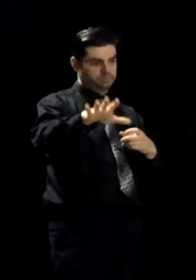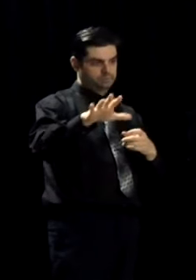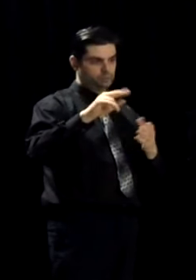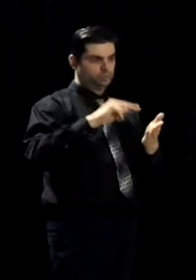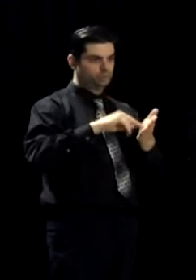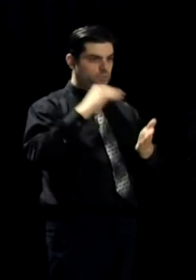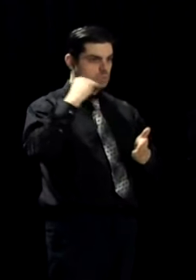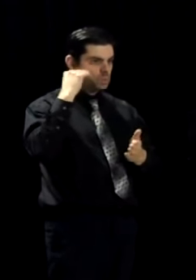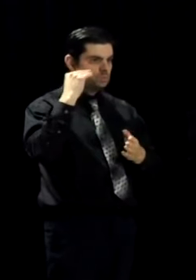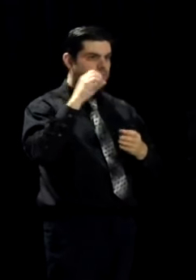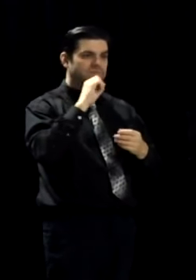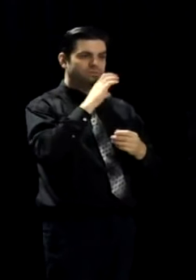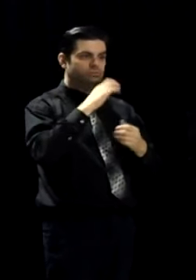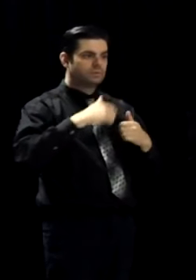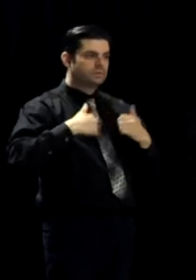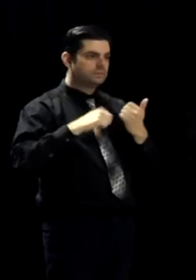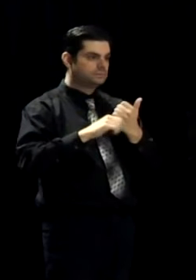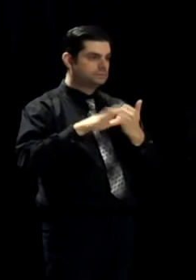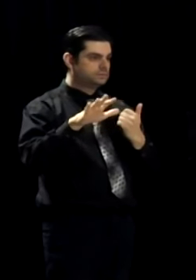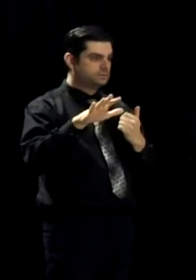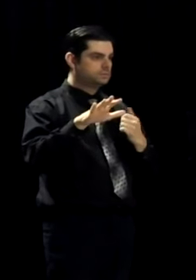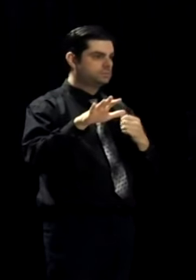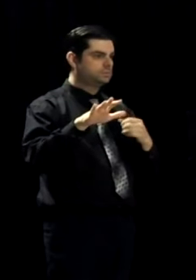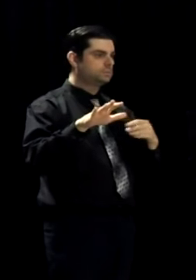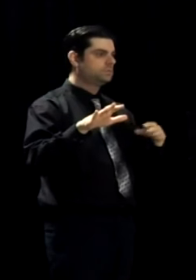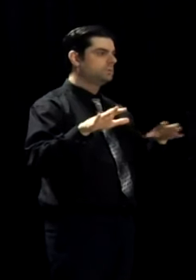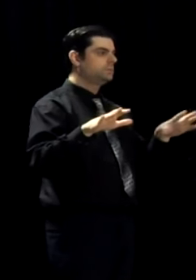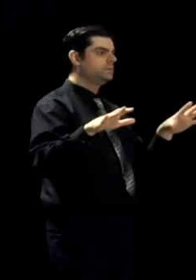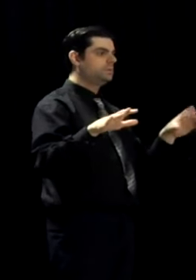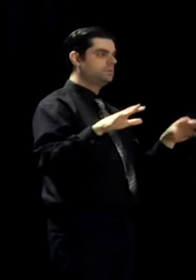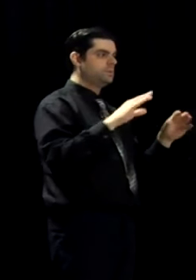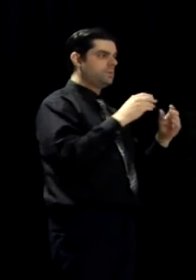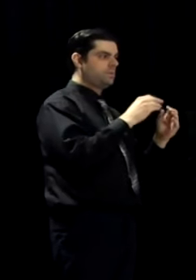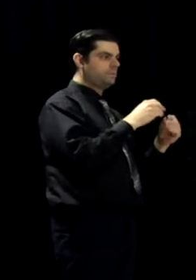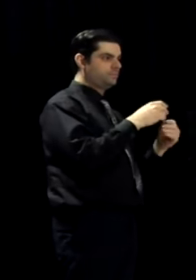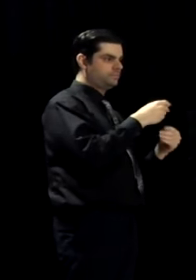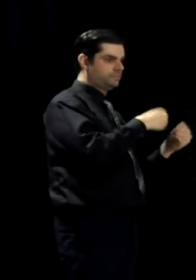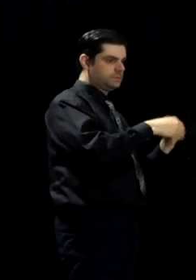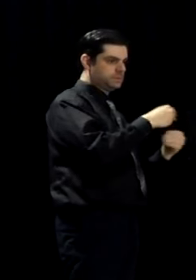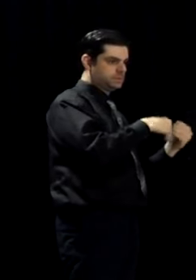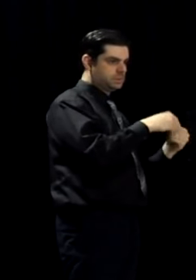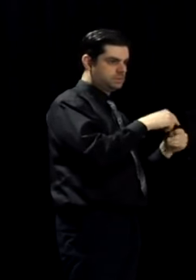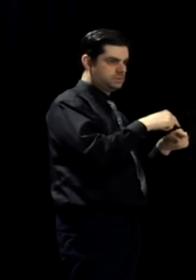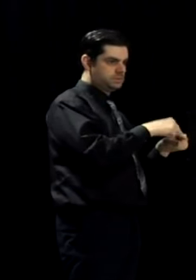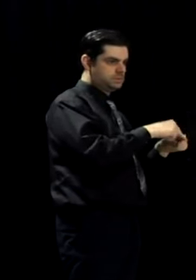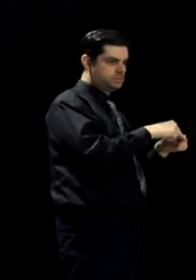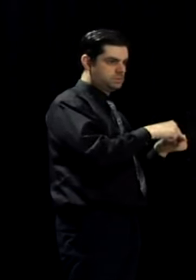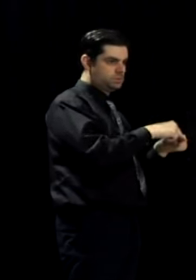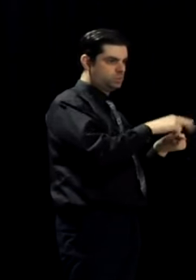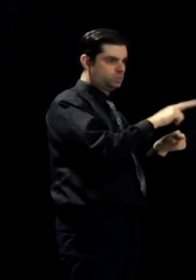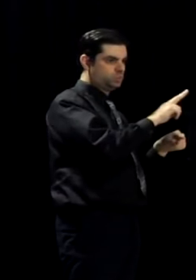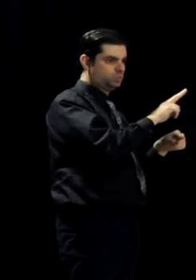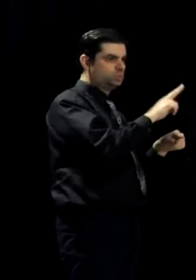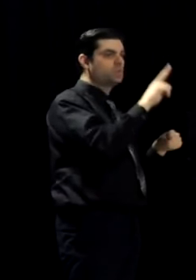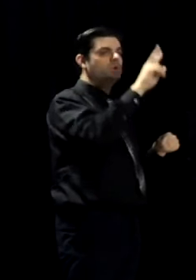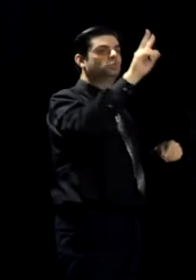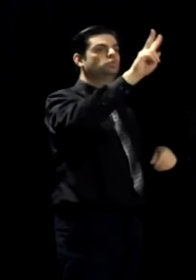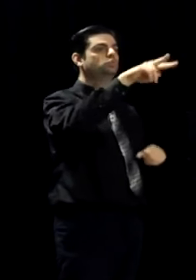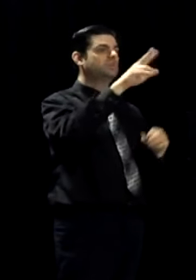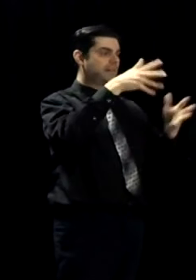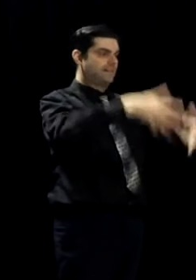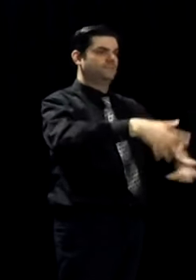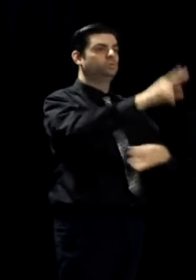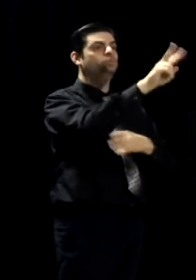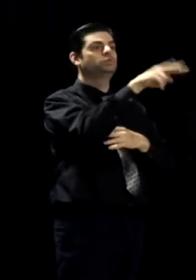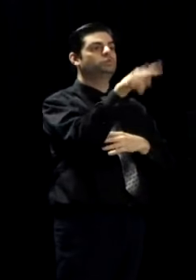facilities and contacts. 22 are related to community spread. So that is 2 days in